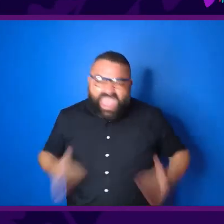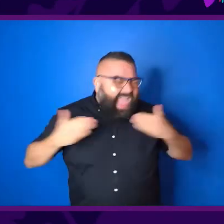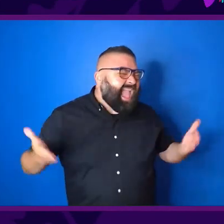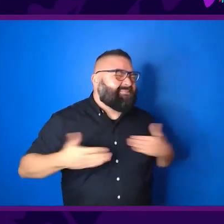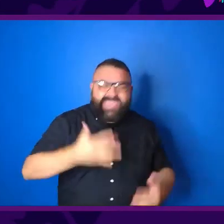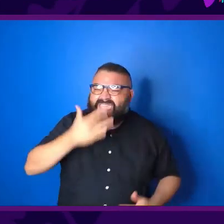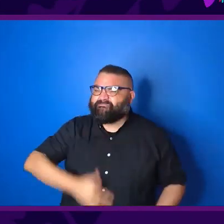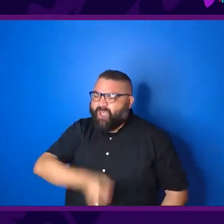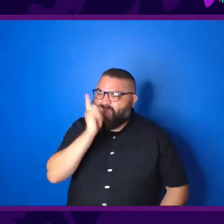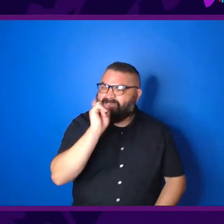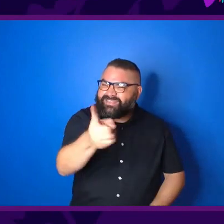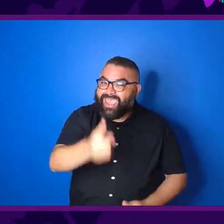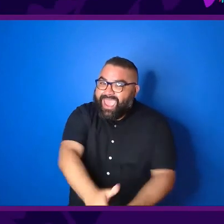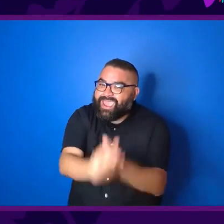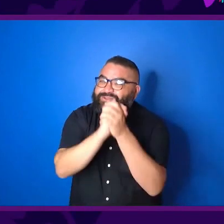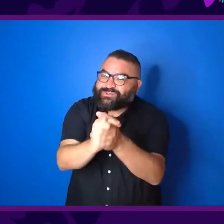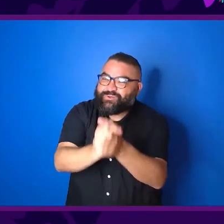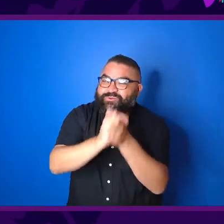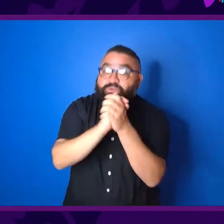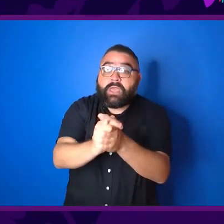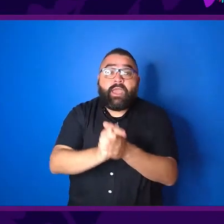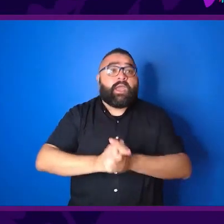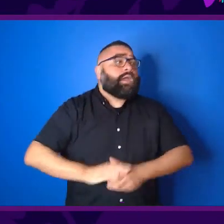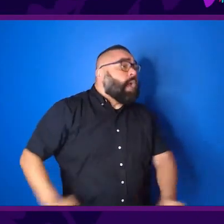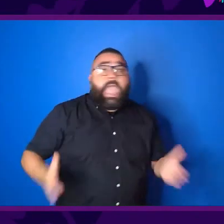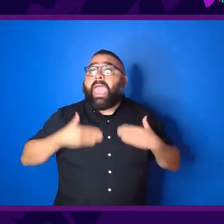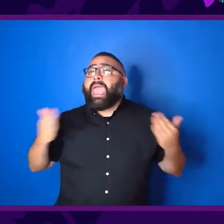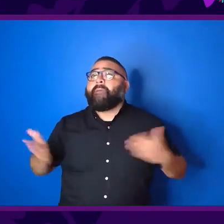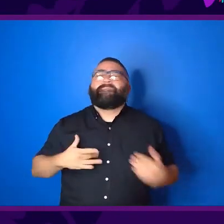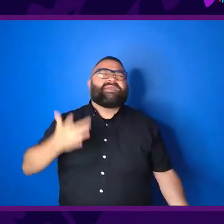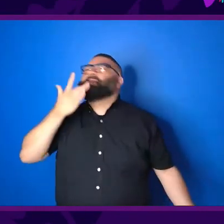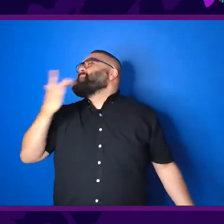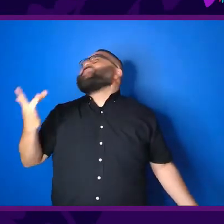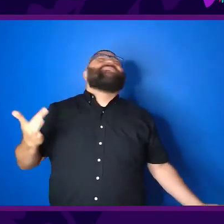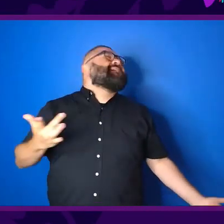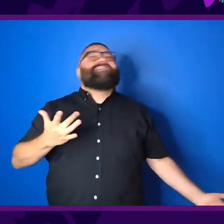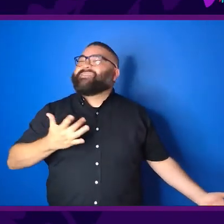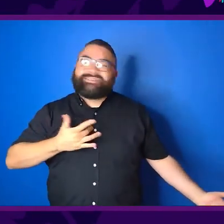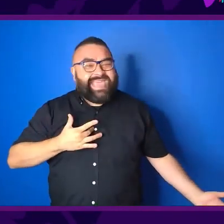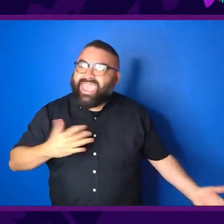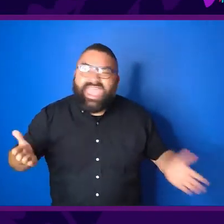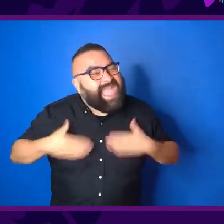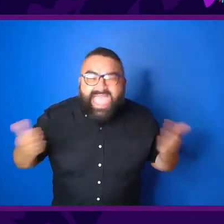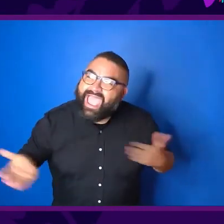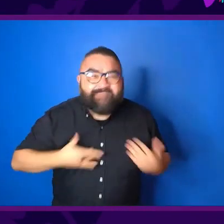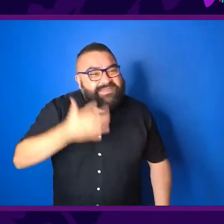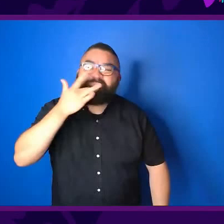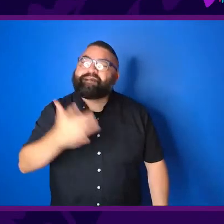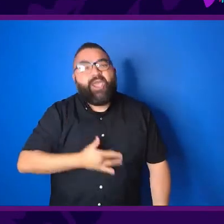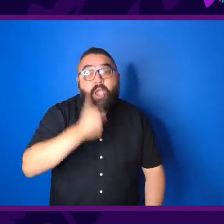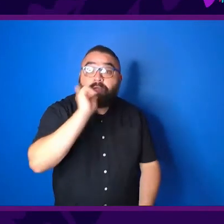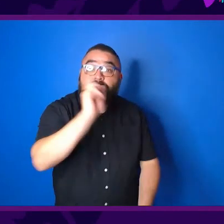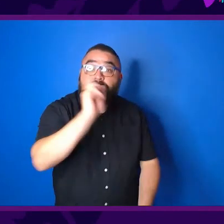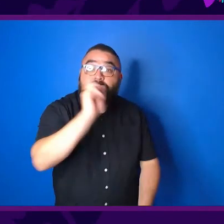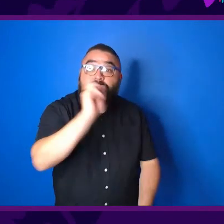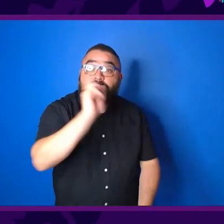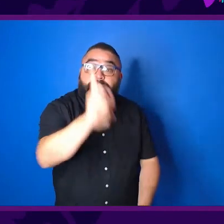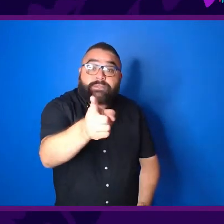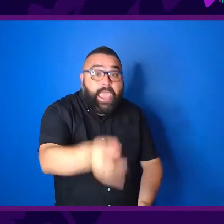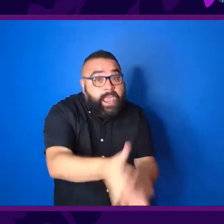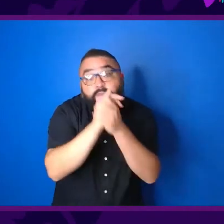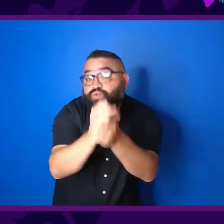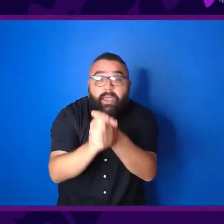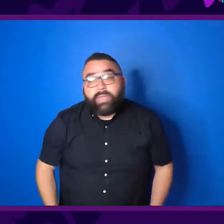Happy birthday to you. Happy birthday. Happy birthday to